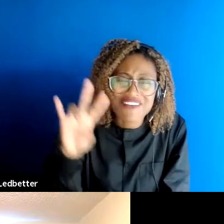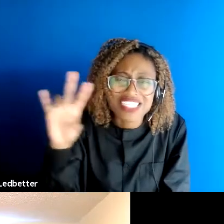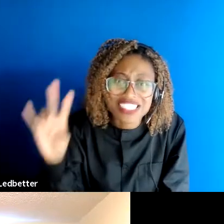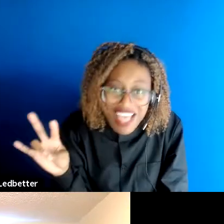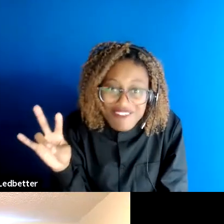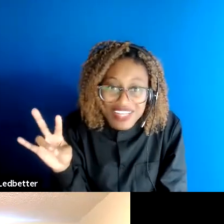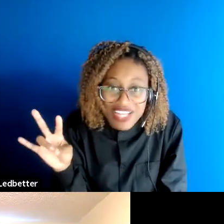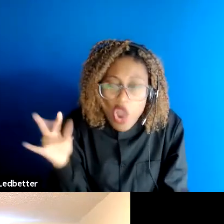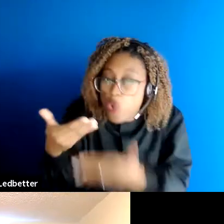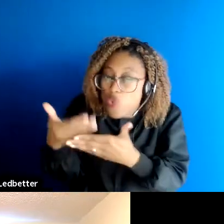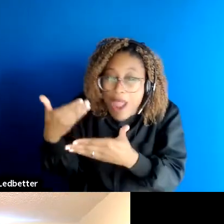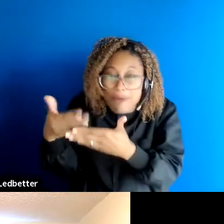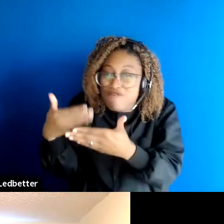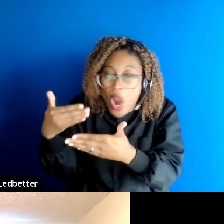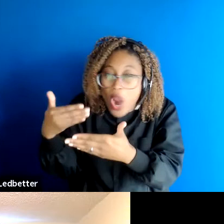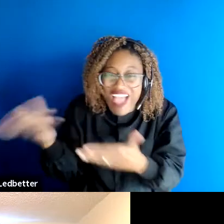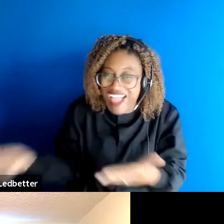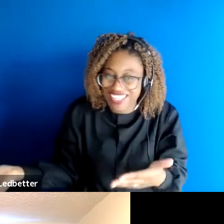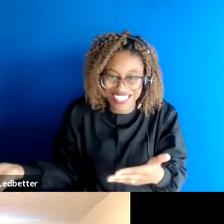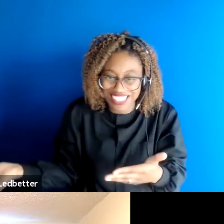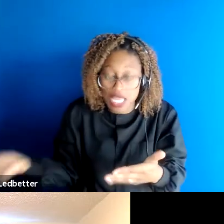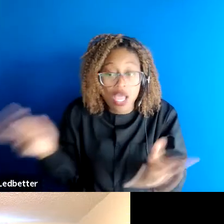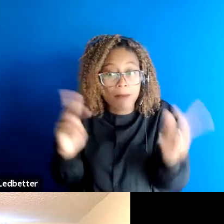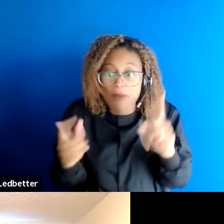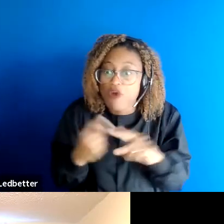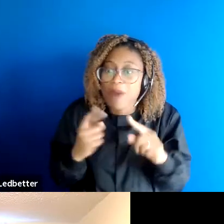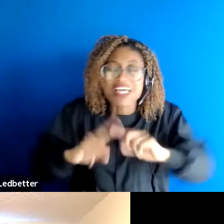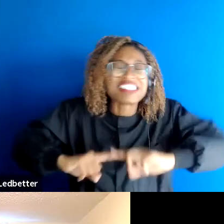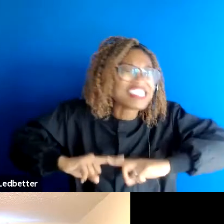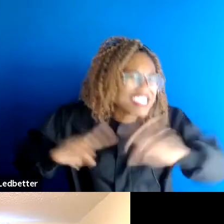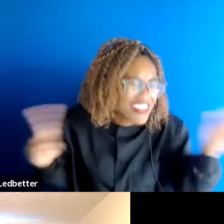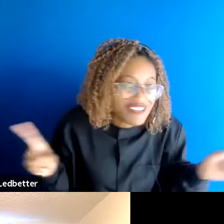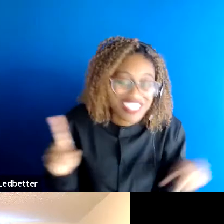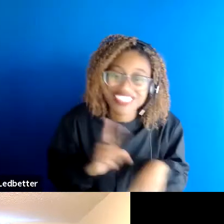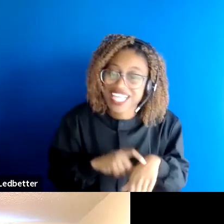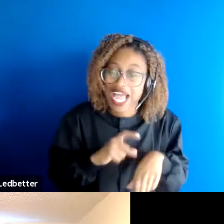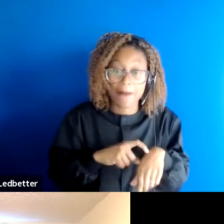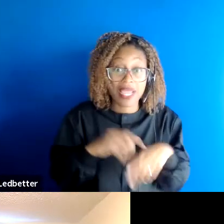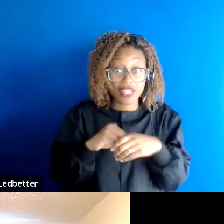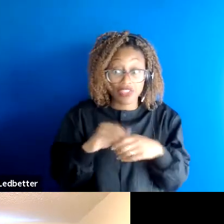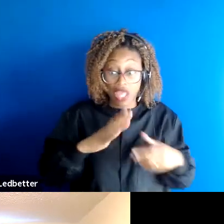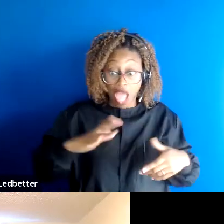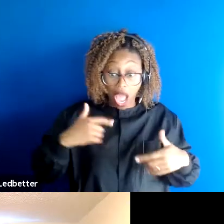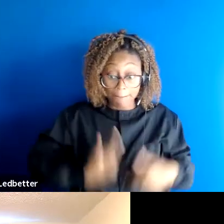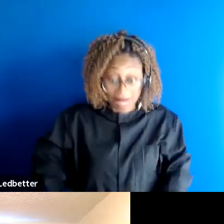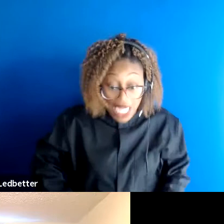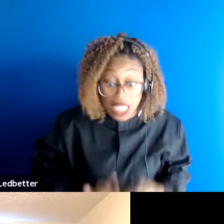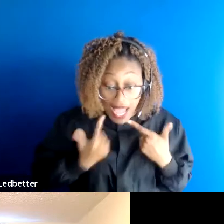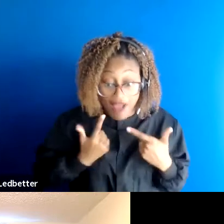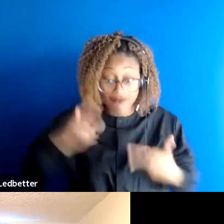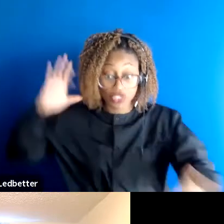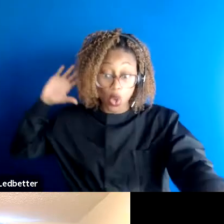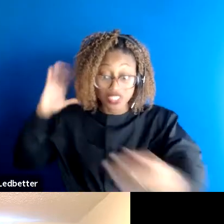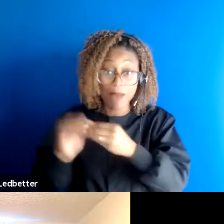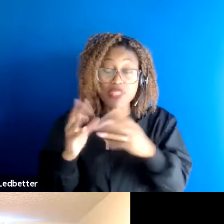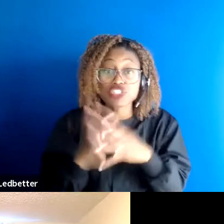You see that people are just coming from a time, and it's a time within their lifetime where a lot of